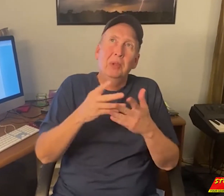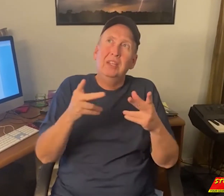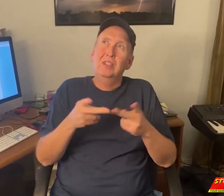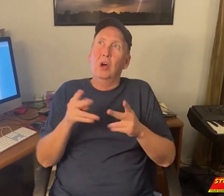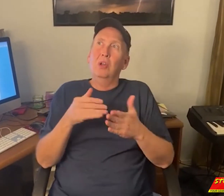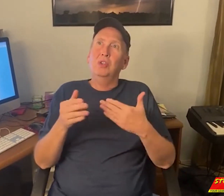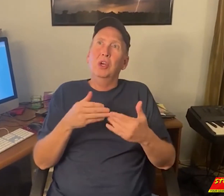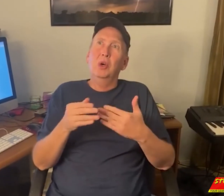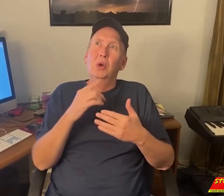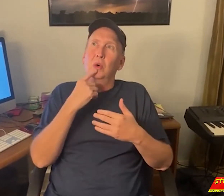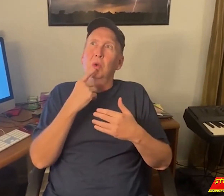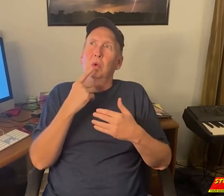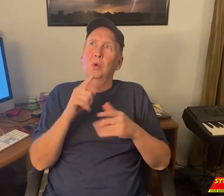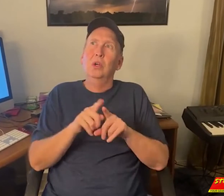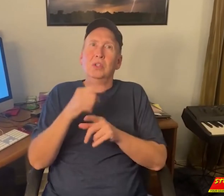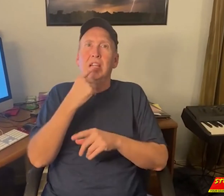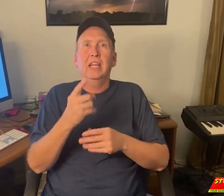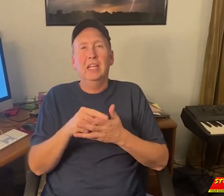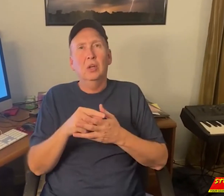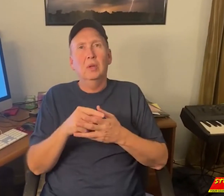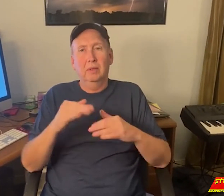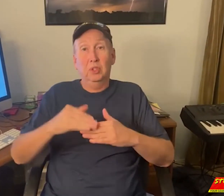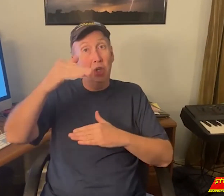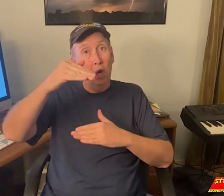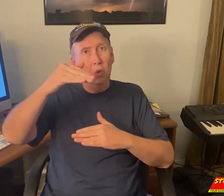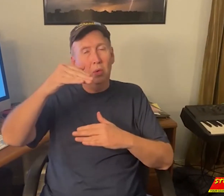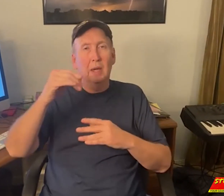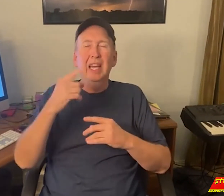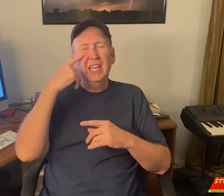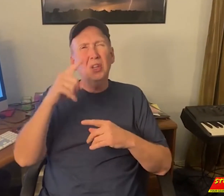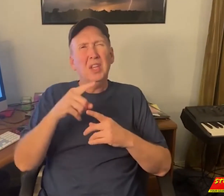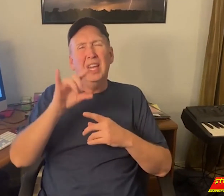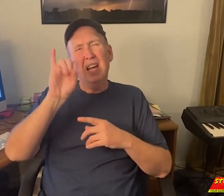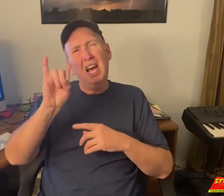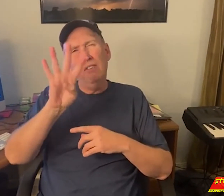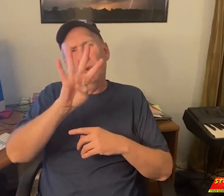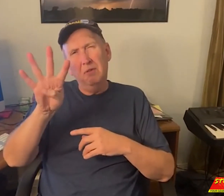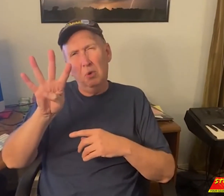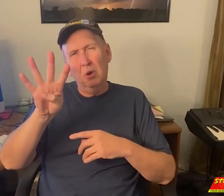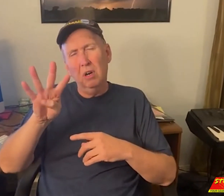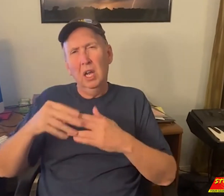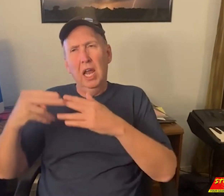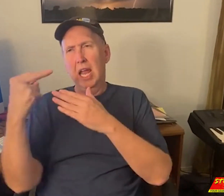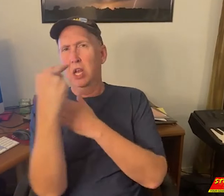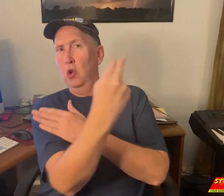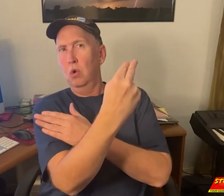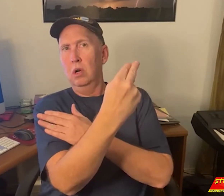places also are saying snow. It looks like I-44 and north is